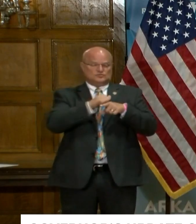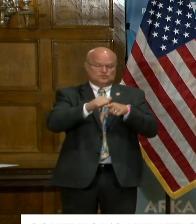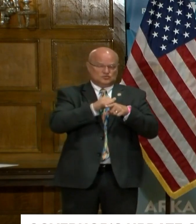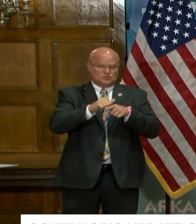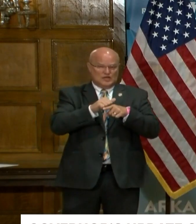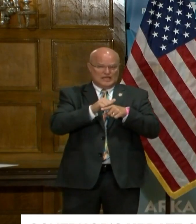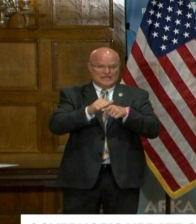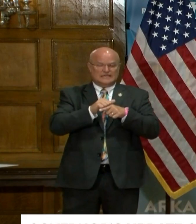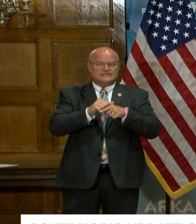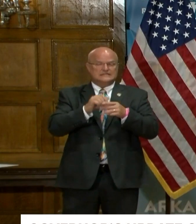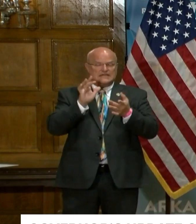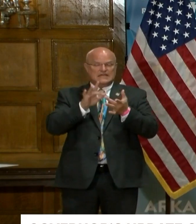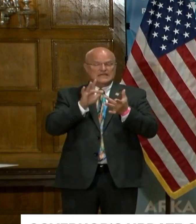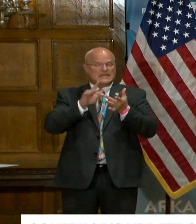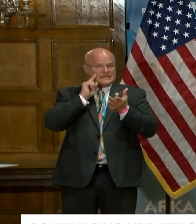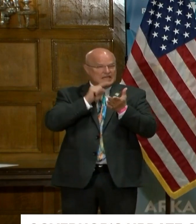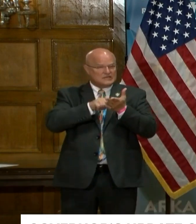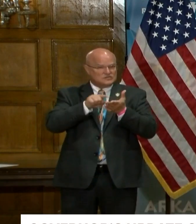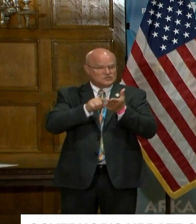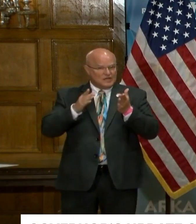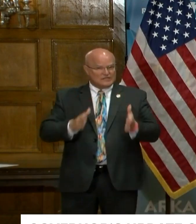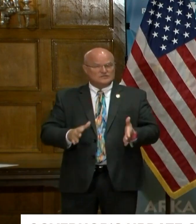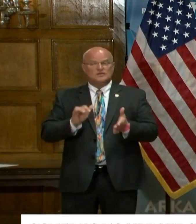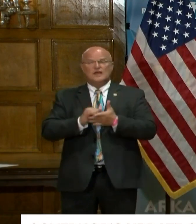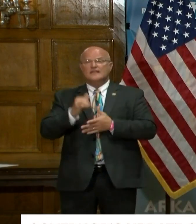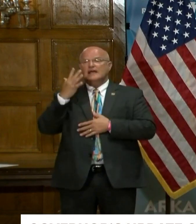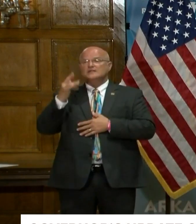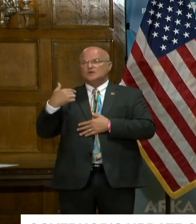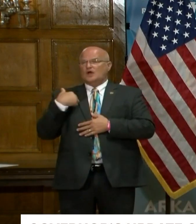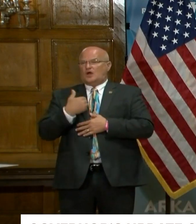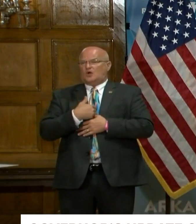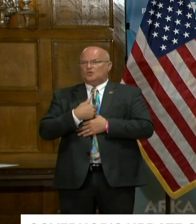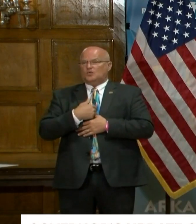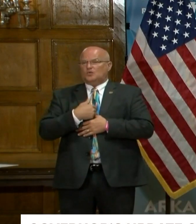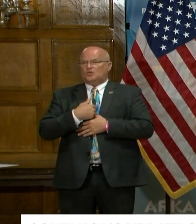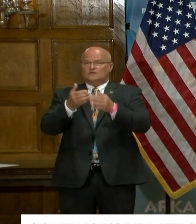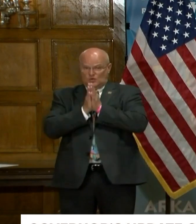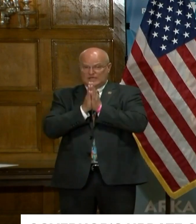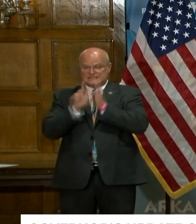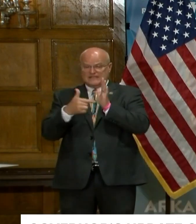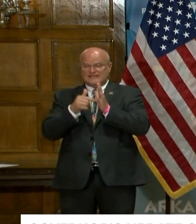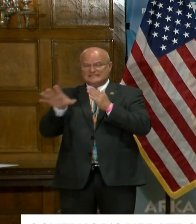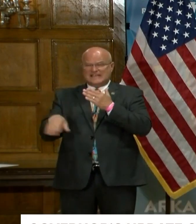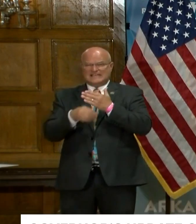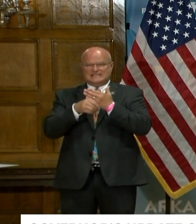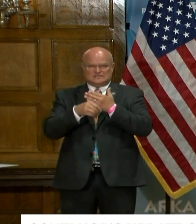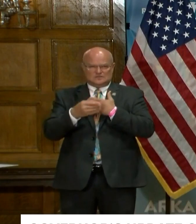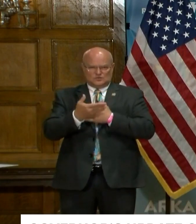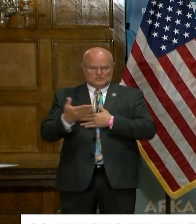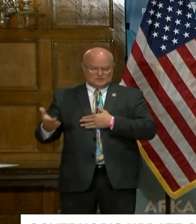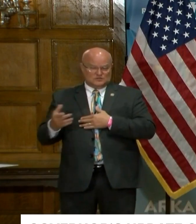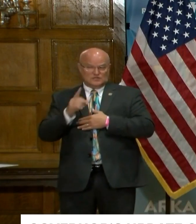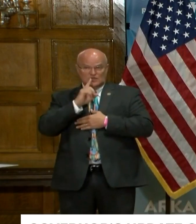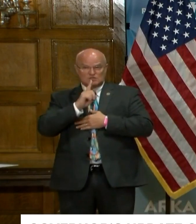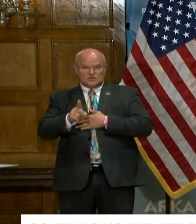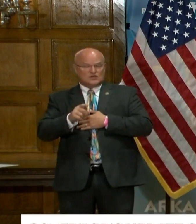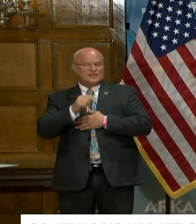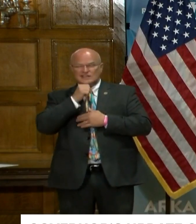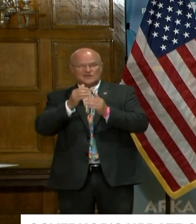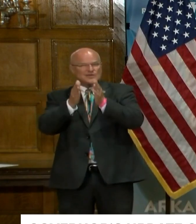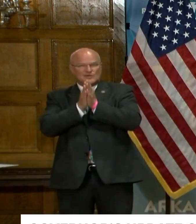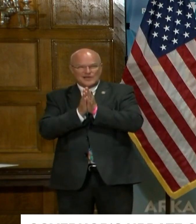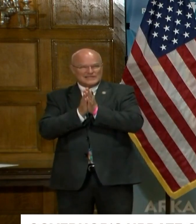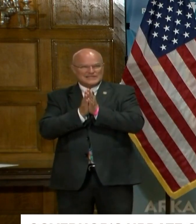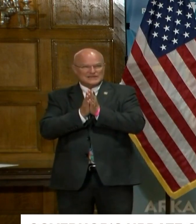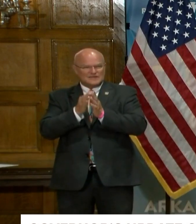well-trained, well-equipped contact tracers. That's why we've requested these additional resources. Certainly wouldn't have requested